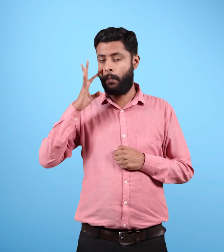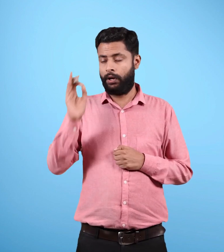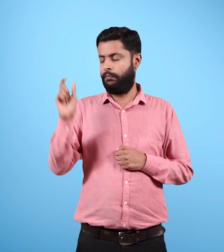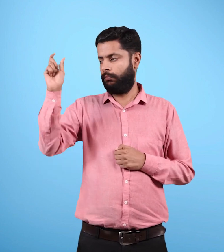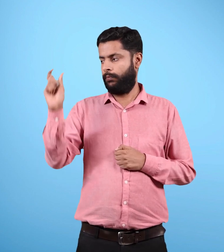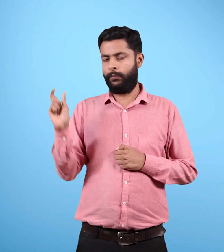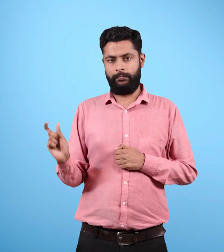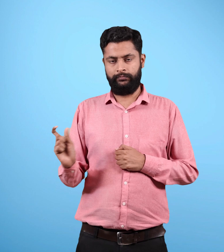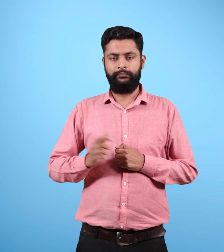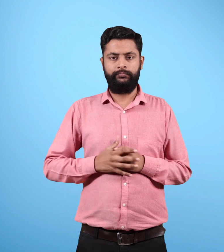Keywords: